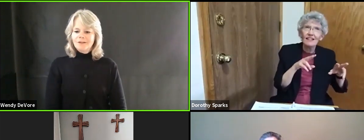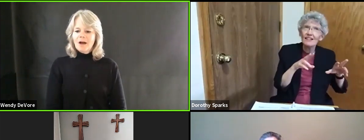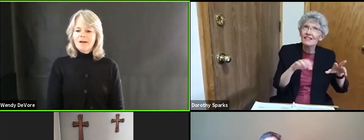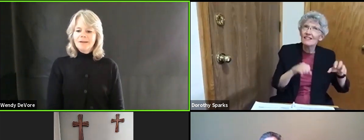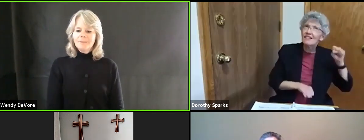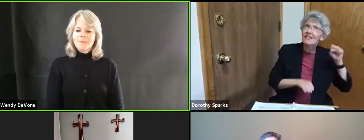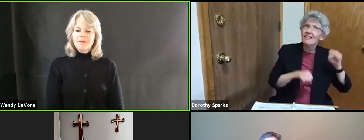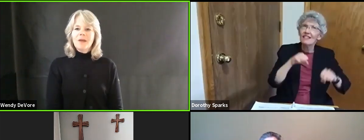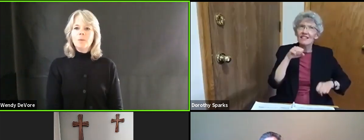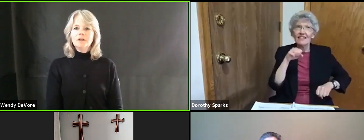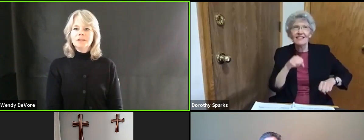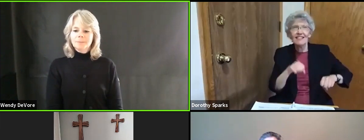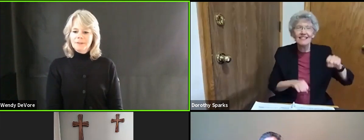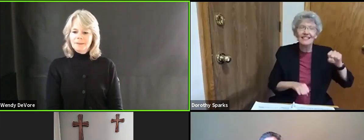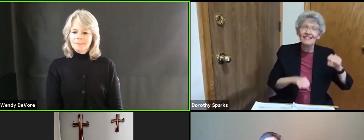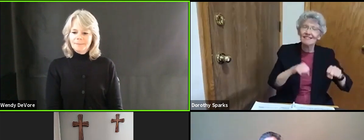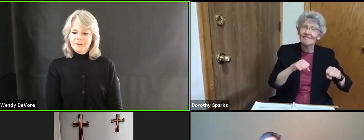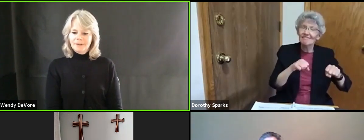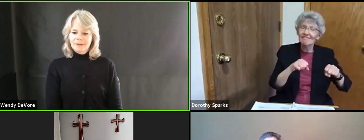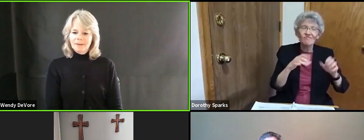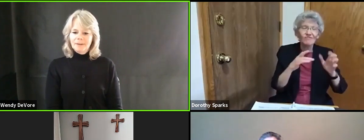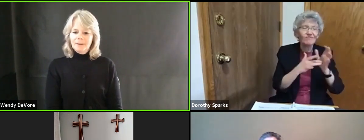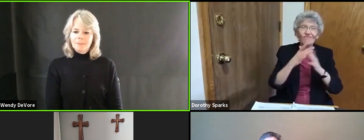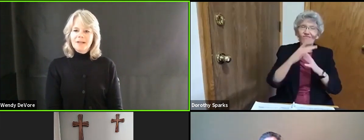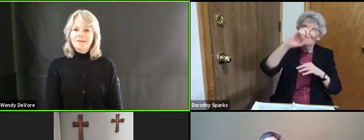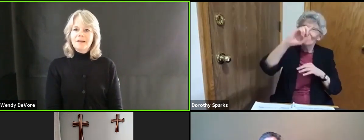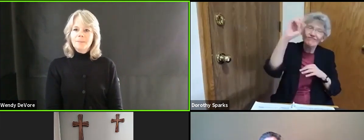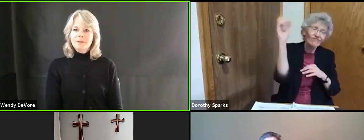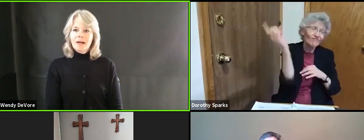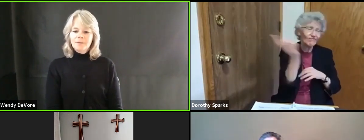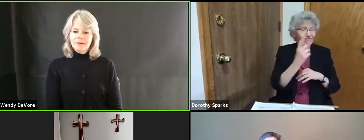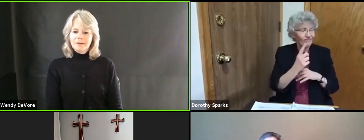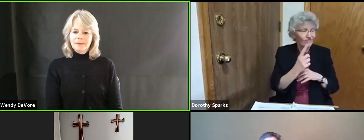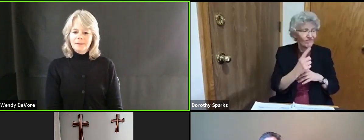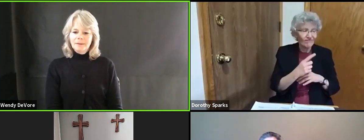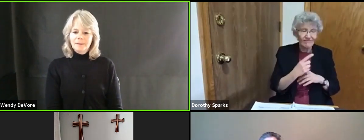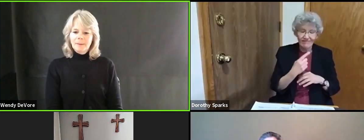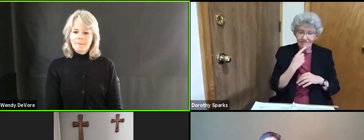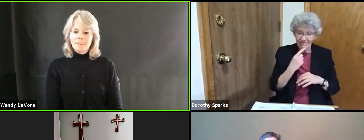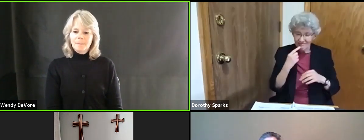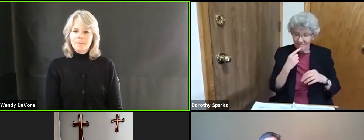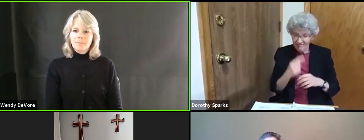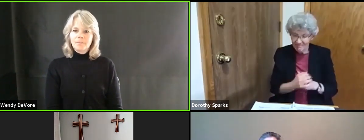When they saw him, they worshiped him, but some doubted.